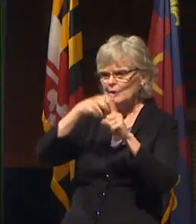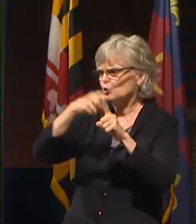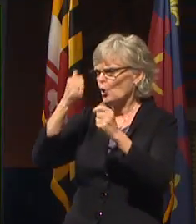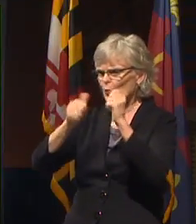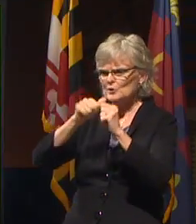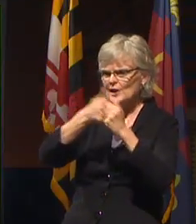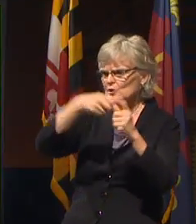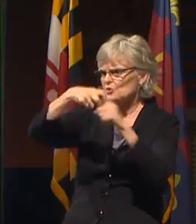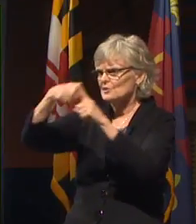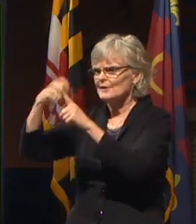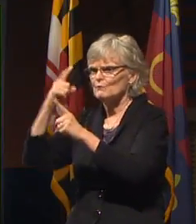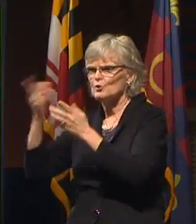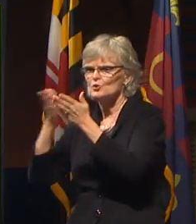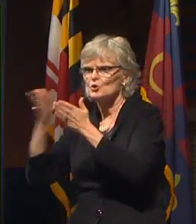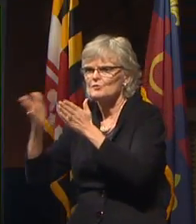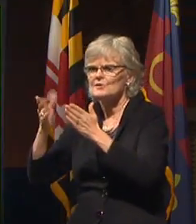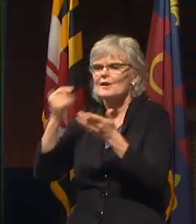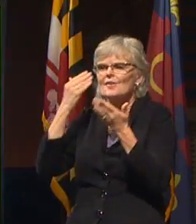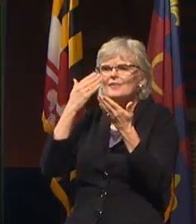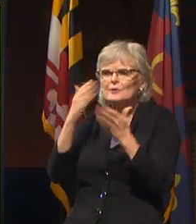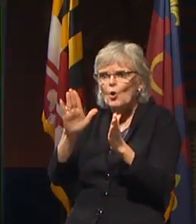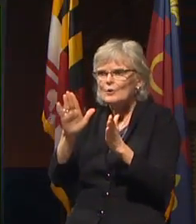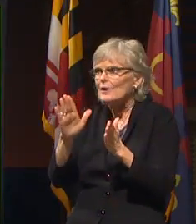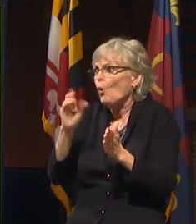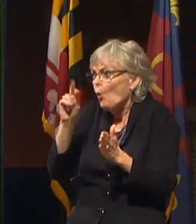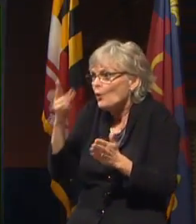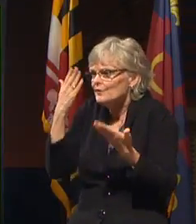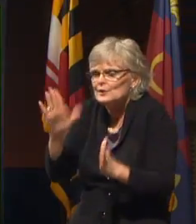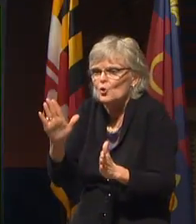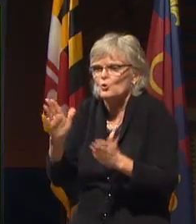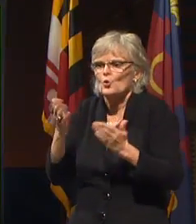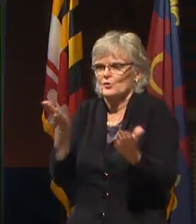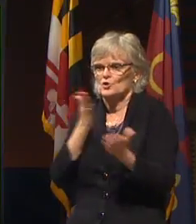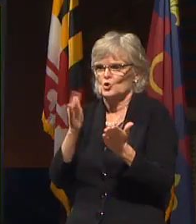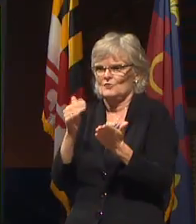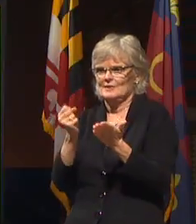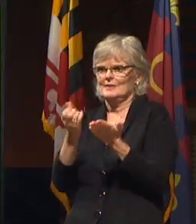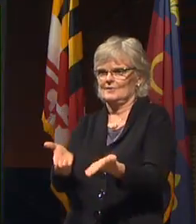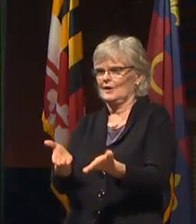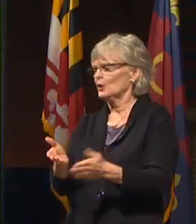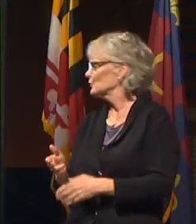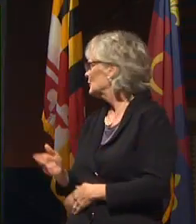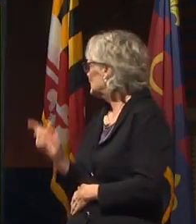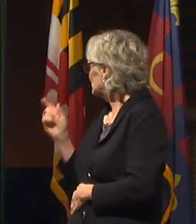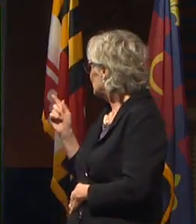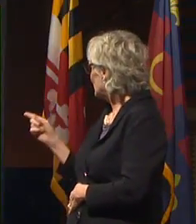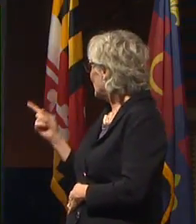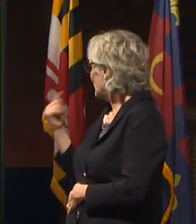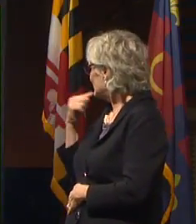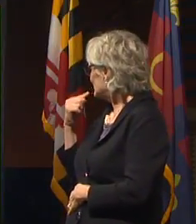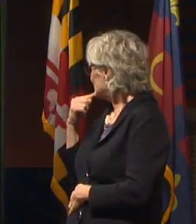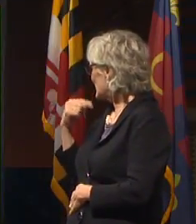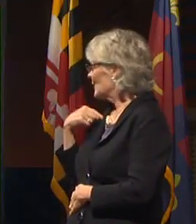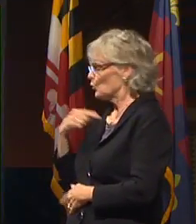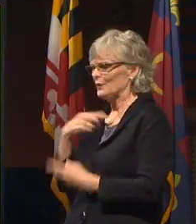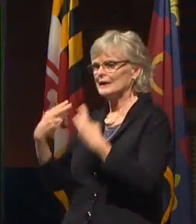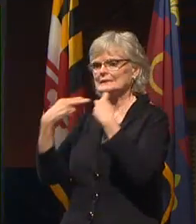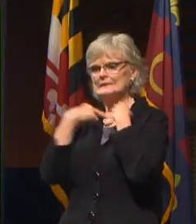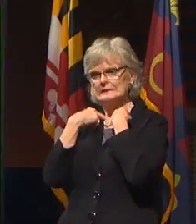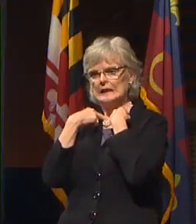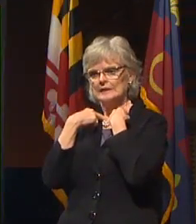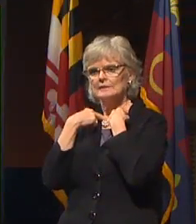or worse yet, they don't know that a service actually exists. And this is where I affectionately say we get stuck in